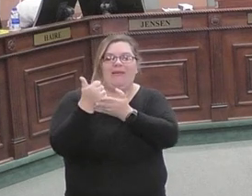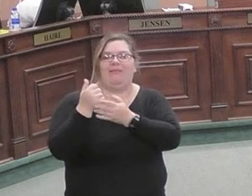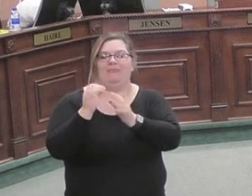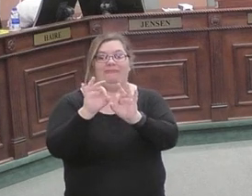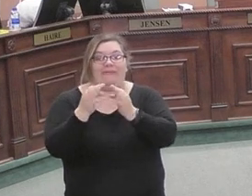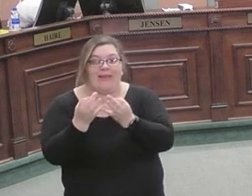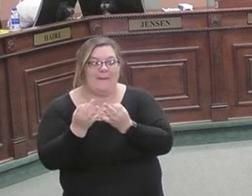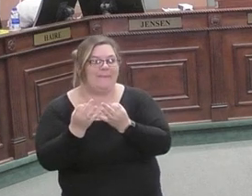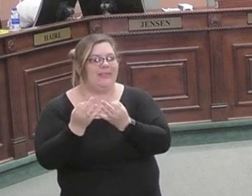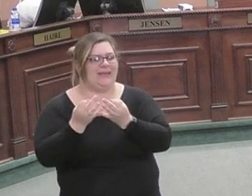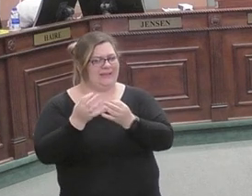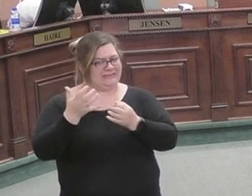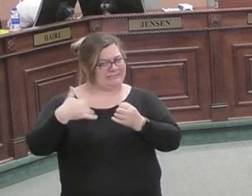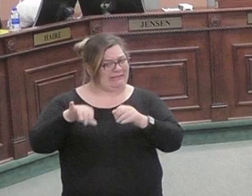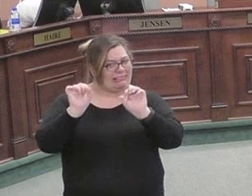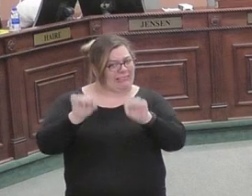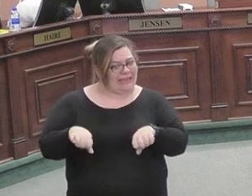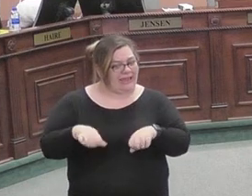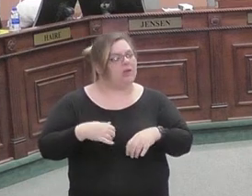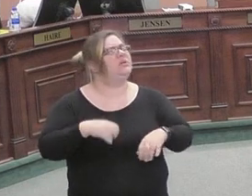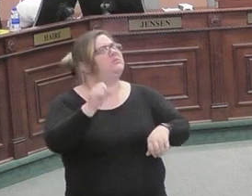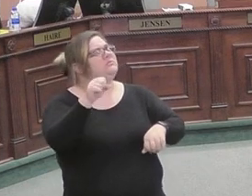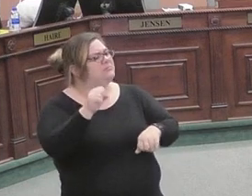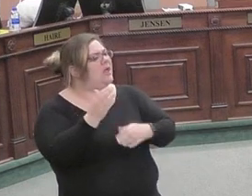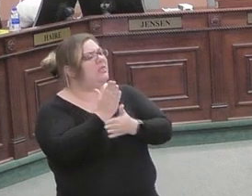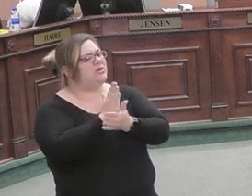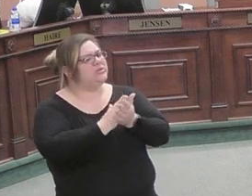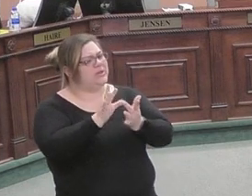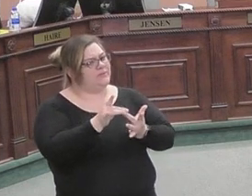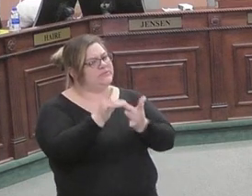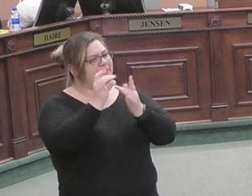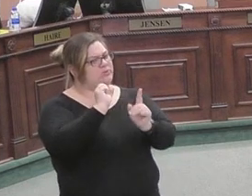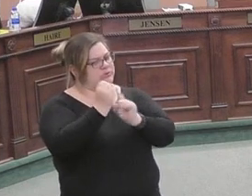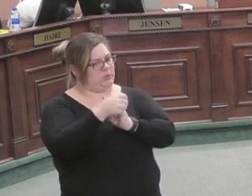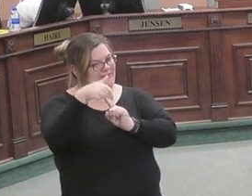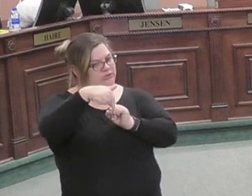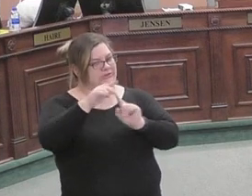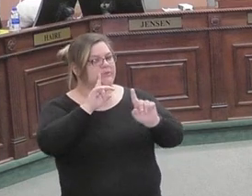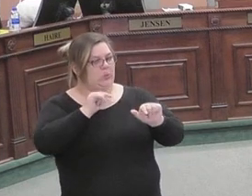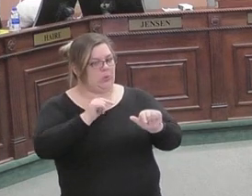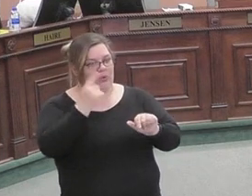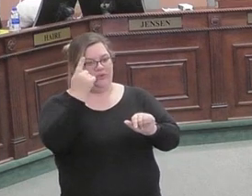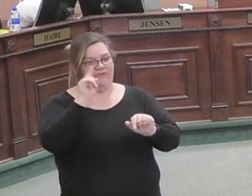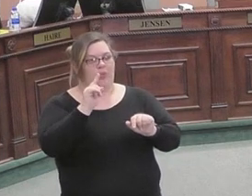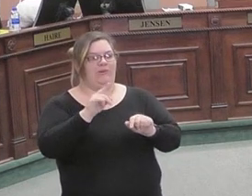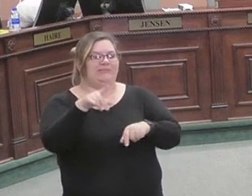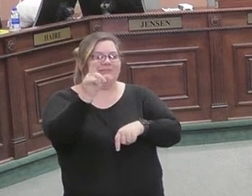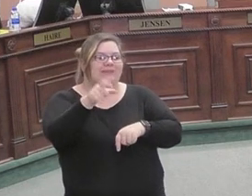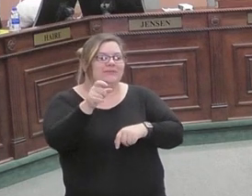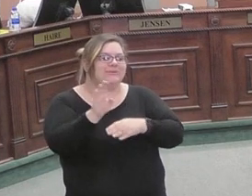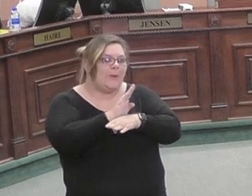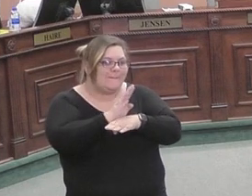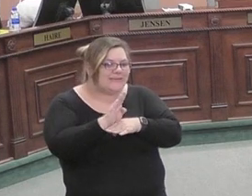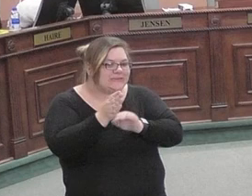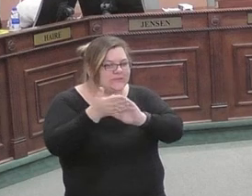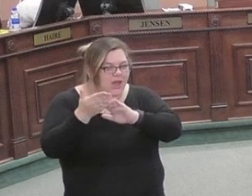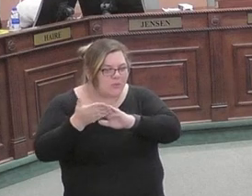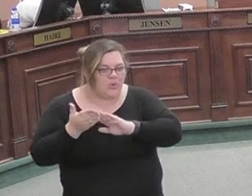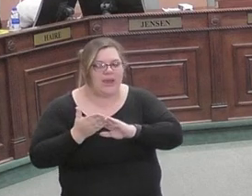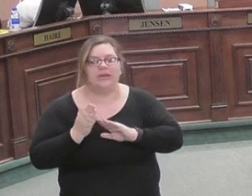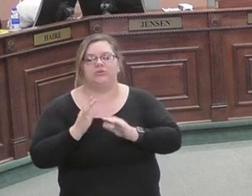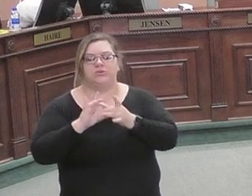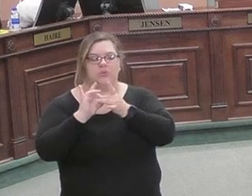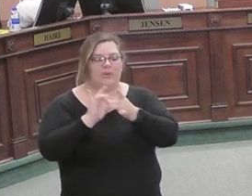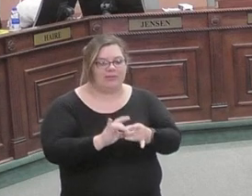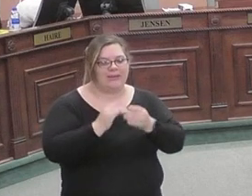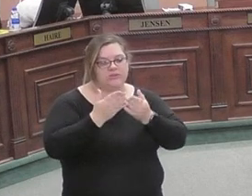happen, right? Yeah. So there are exclusions in the order for essential business operations as it relates to things that